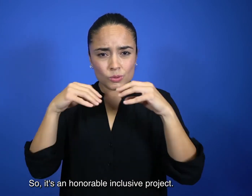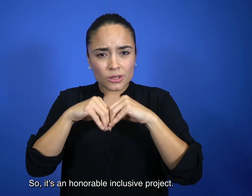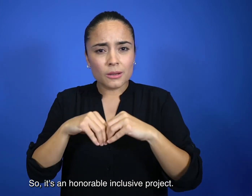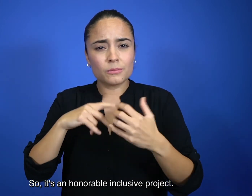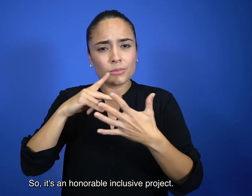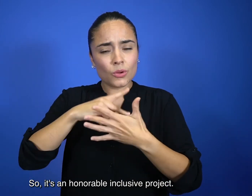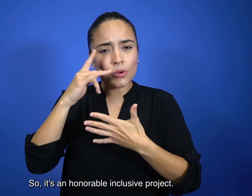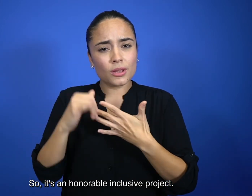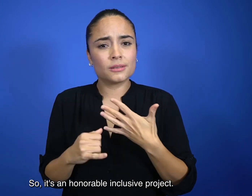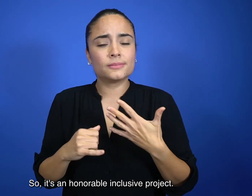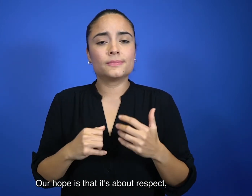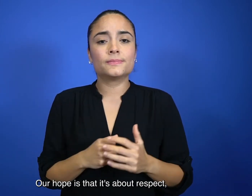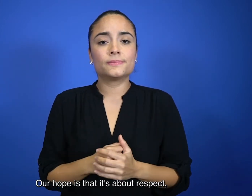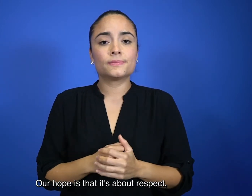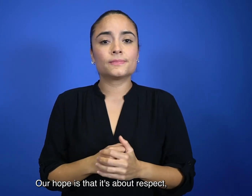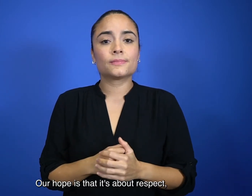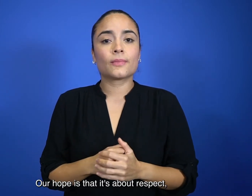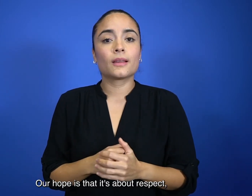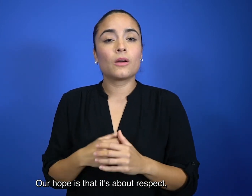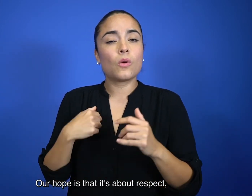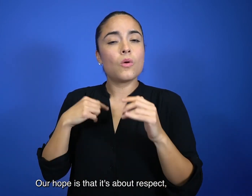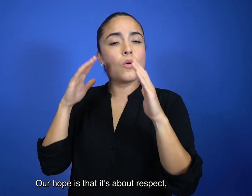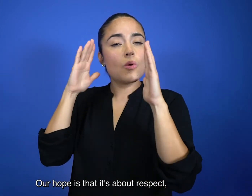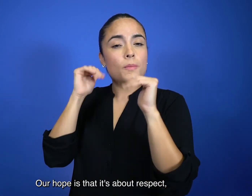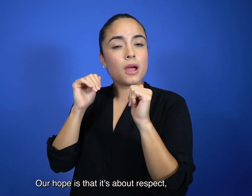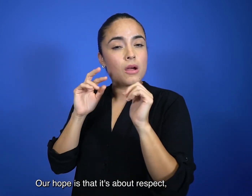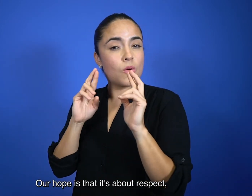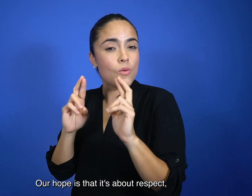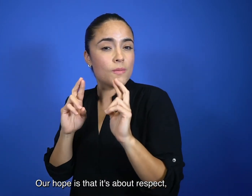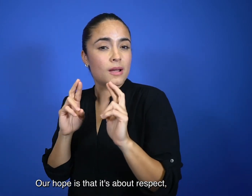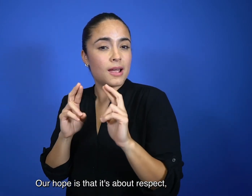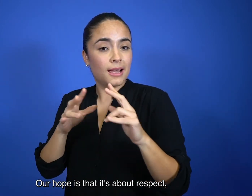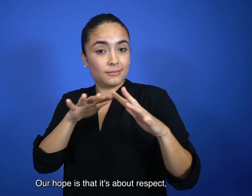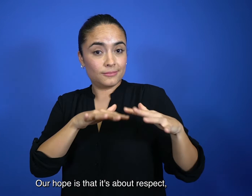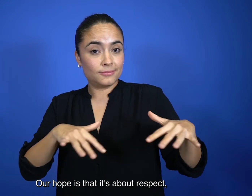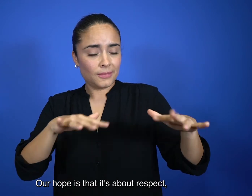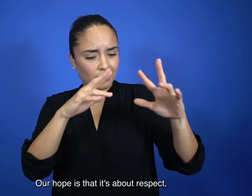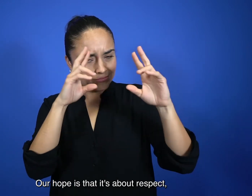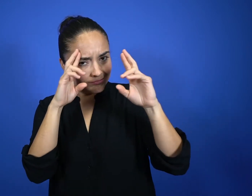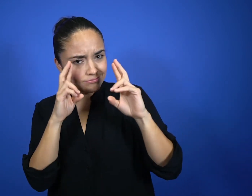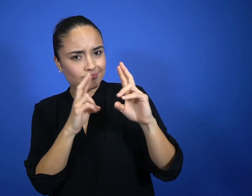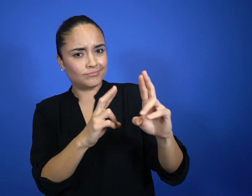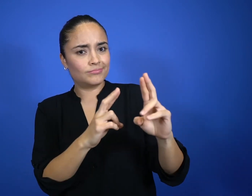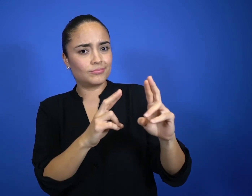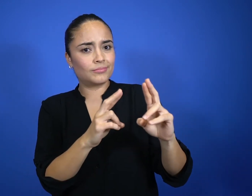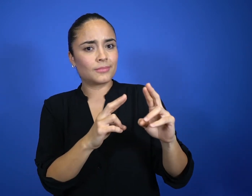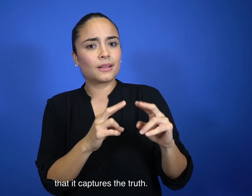honorable, inclusive project. Our hope is that it's about respect,